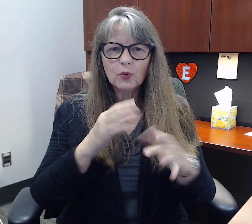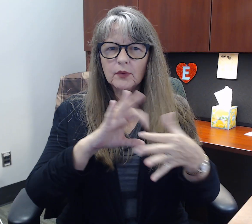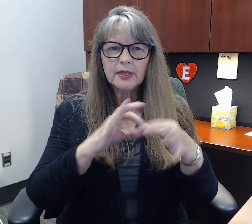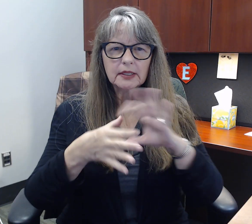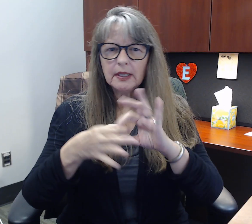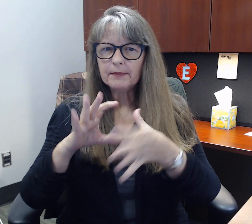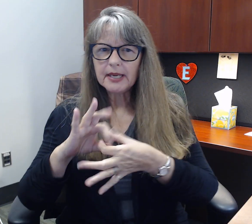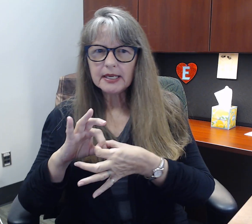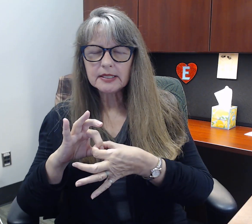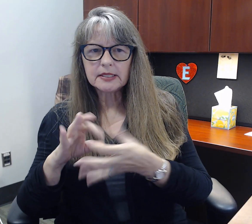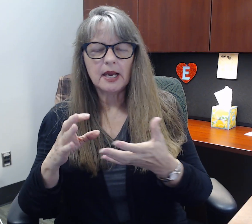the Olympics,